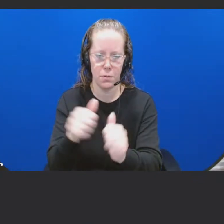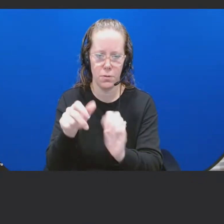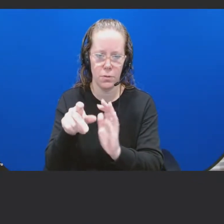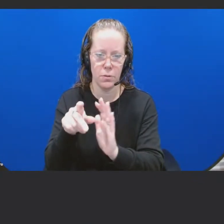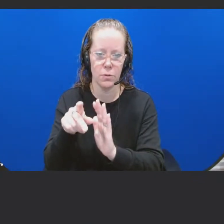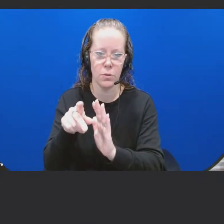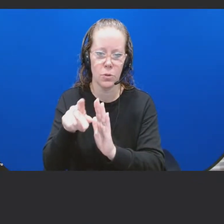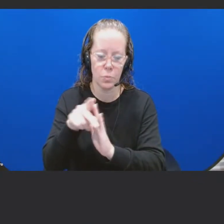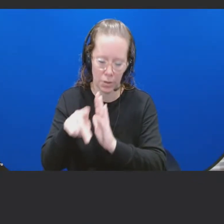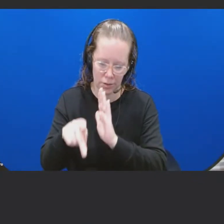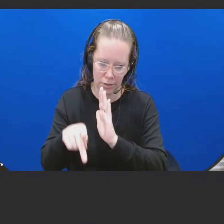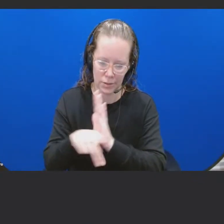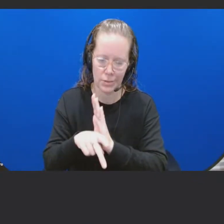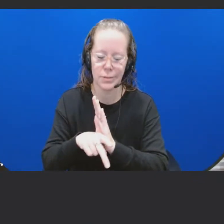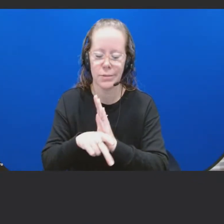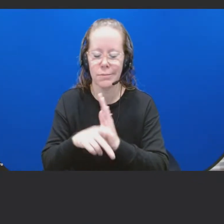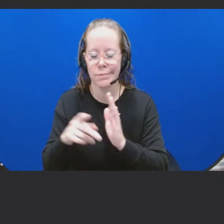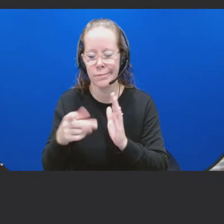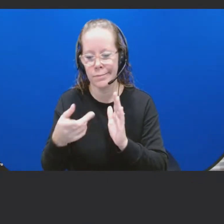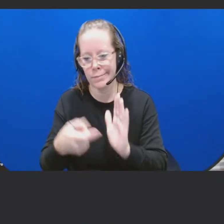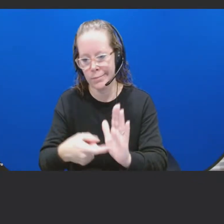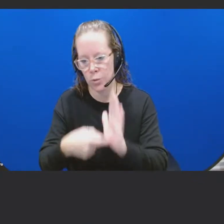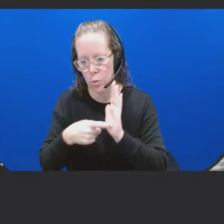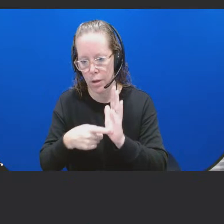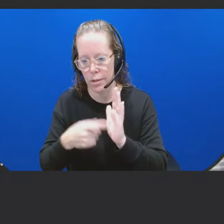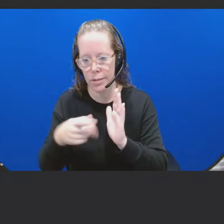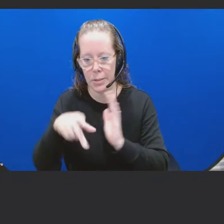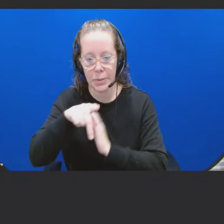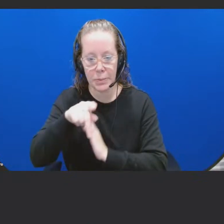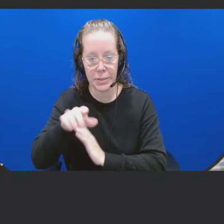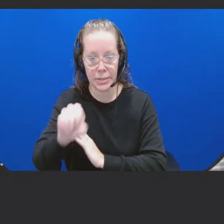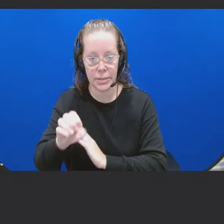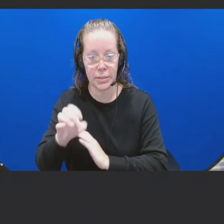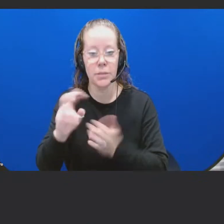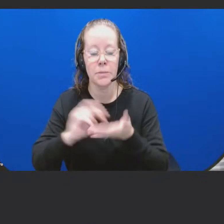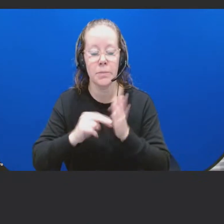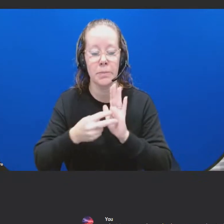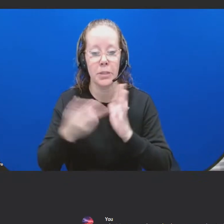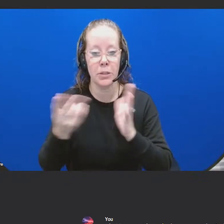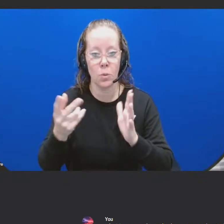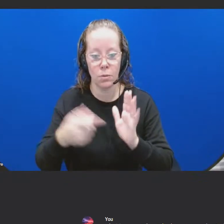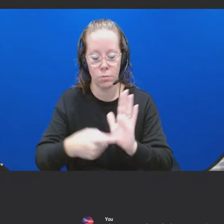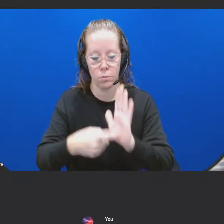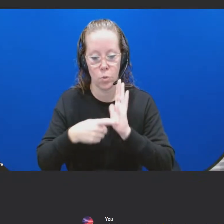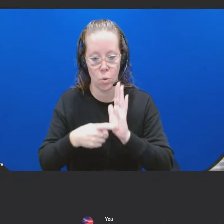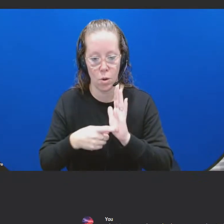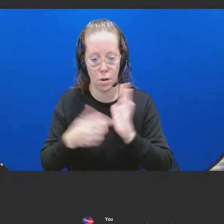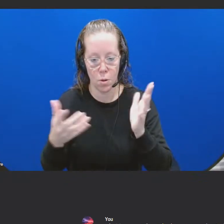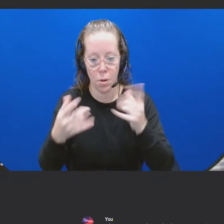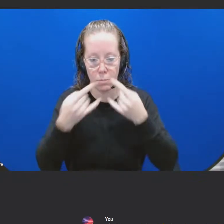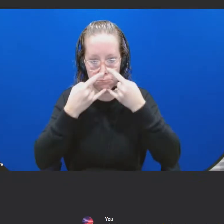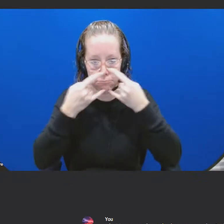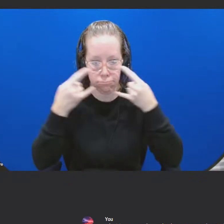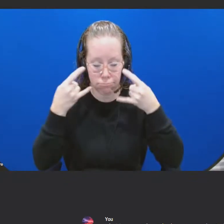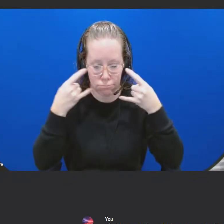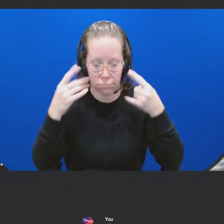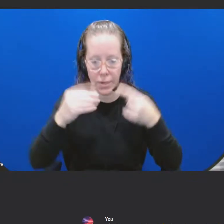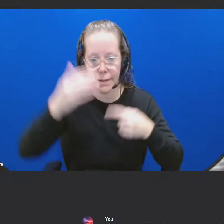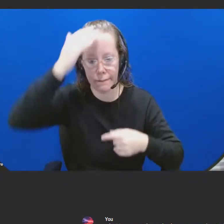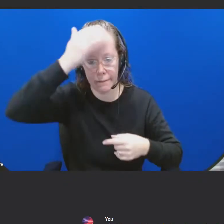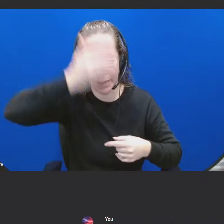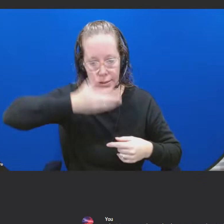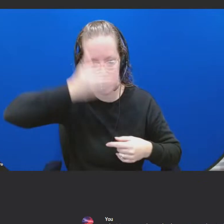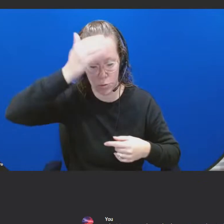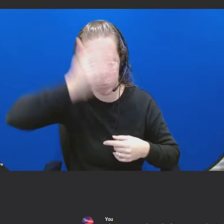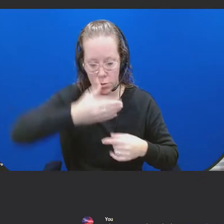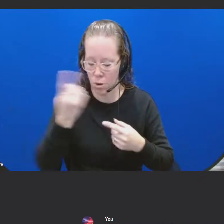PPE protocol, which means that if you're unvaccinated and you're coming to visit, you have to wear a mask and a visor at all